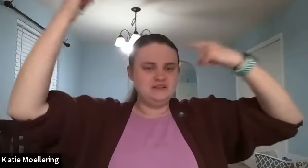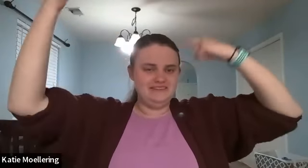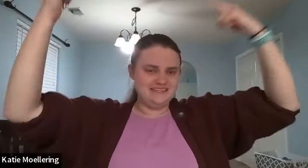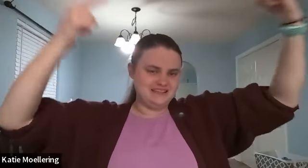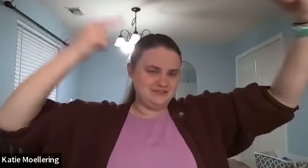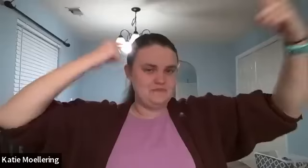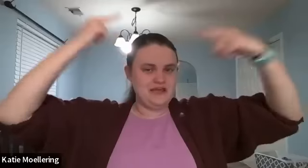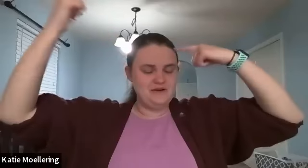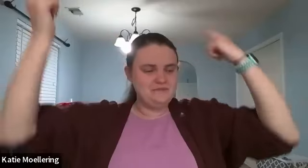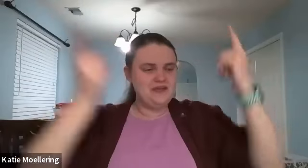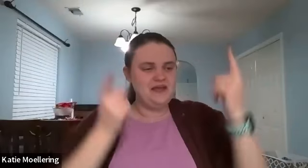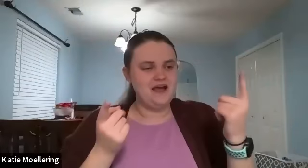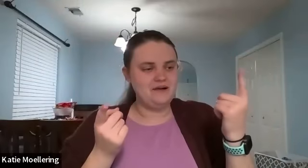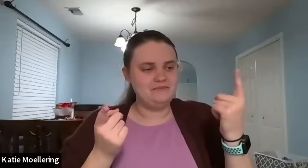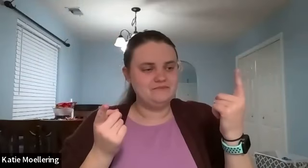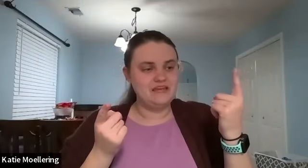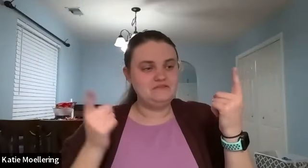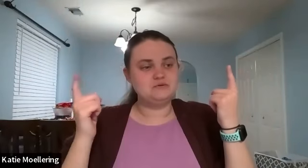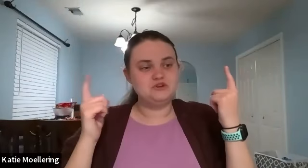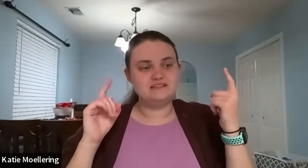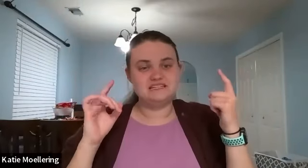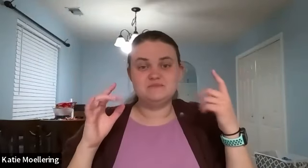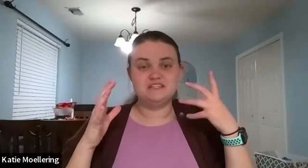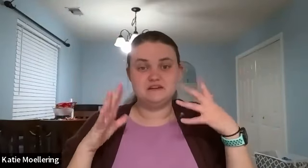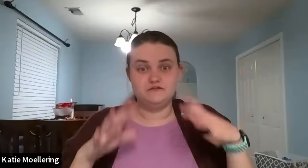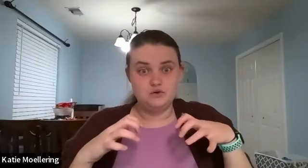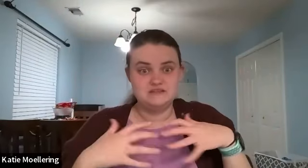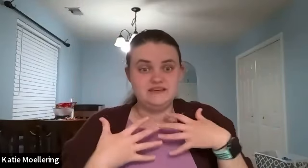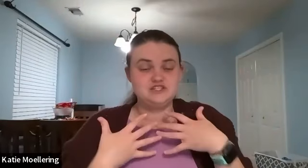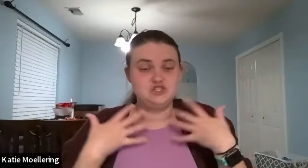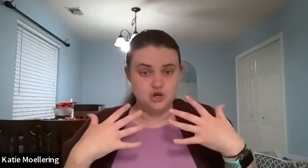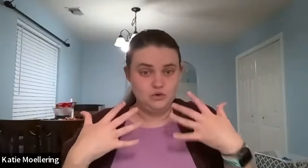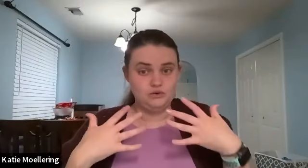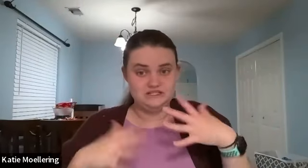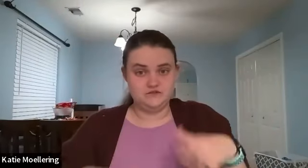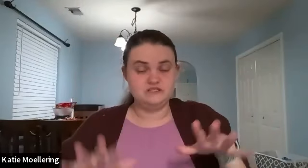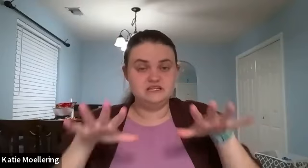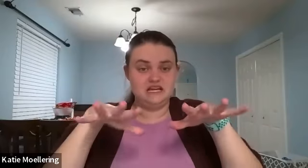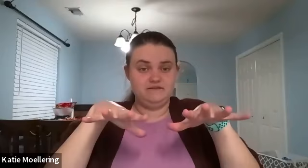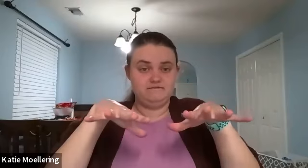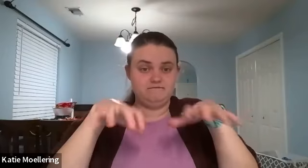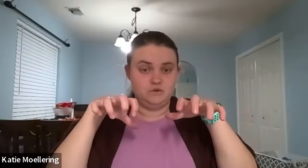like this, like they're coming out. If you're ever trying to say something is like frozen, like it's so cold, it's frozen,